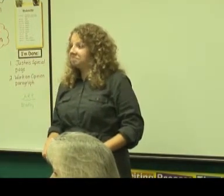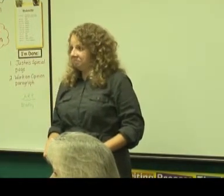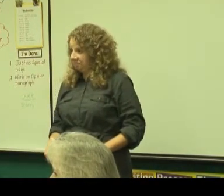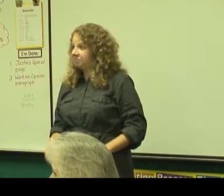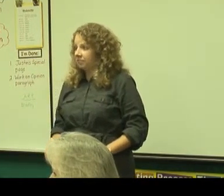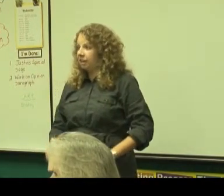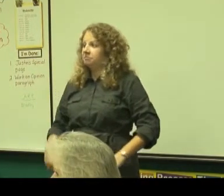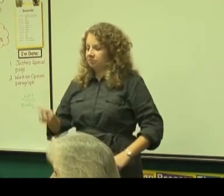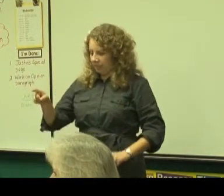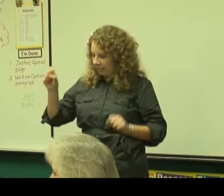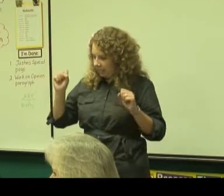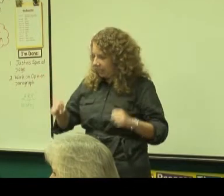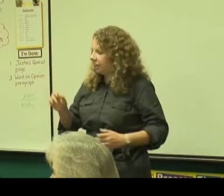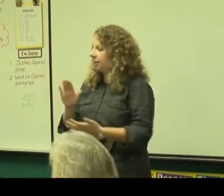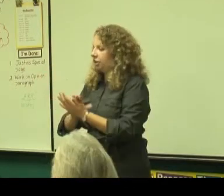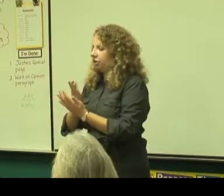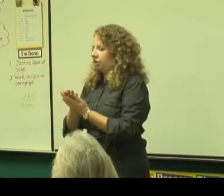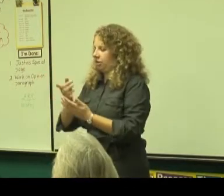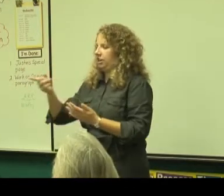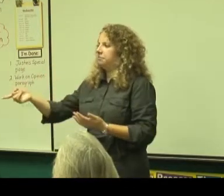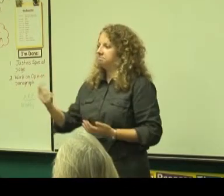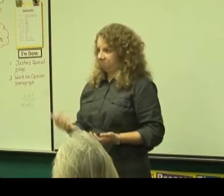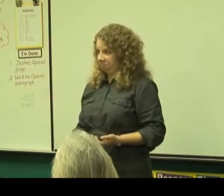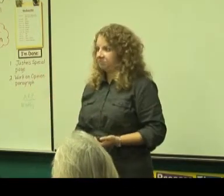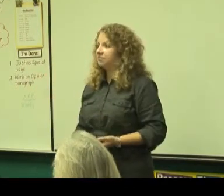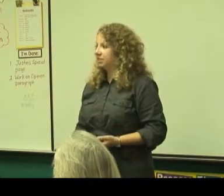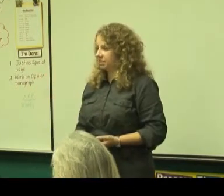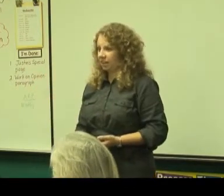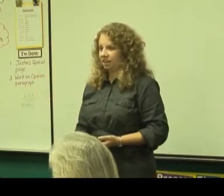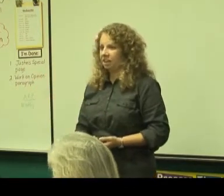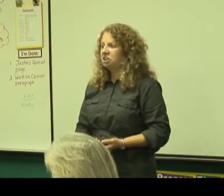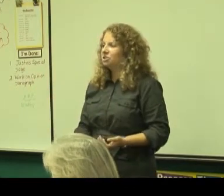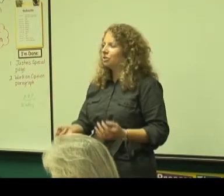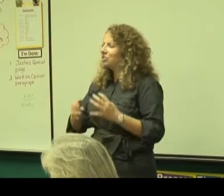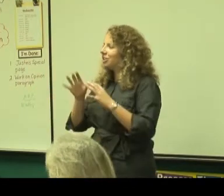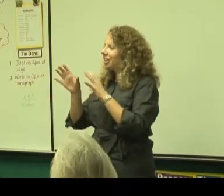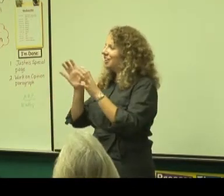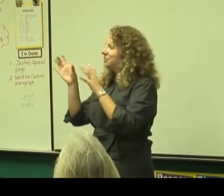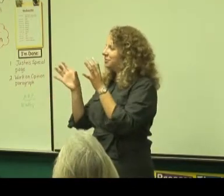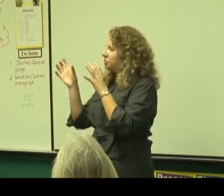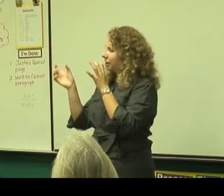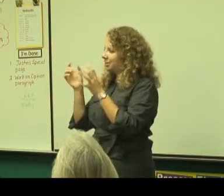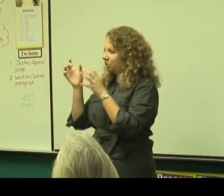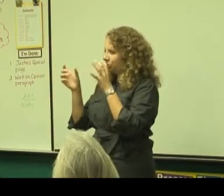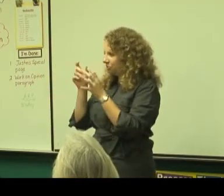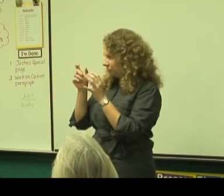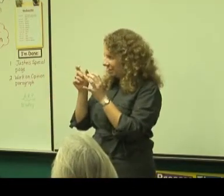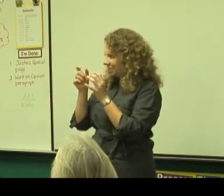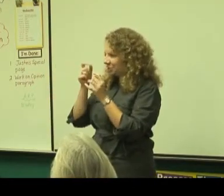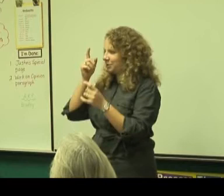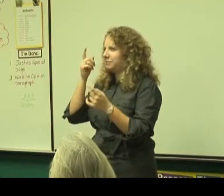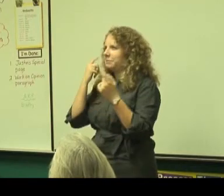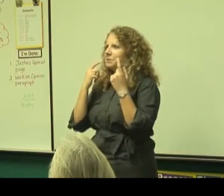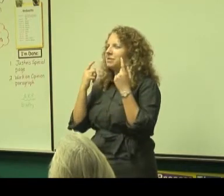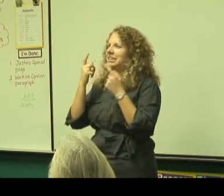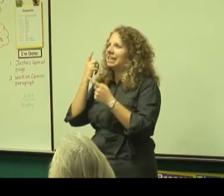can. Yeah. He can cook. Exactly. So there's a lot of different ways that you can phrase it. So sometimes I'm like thinking